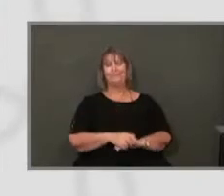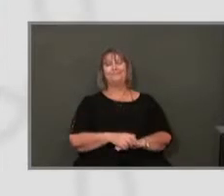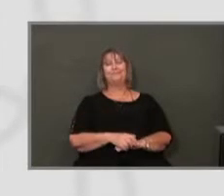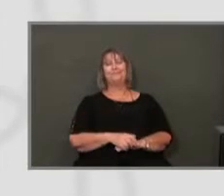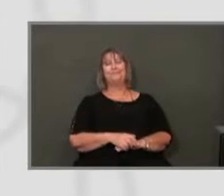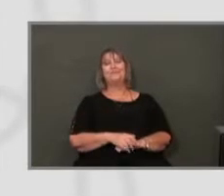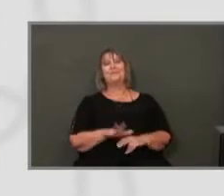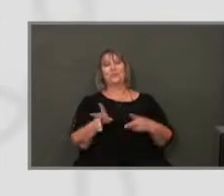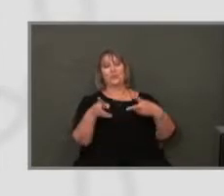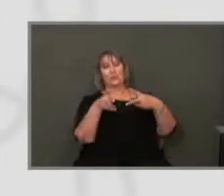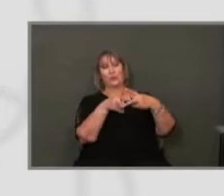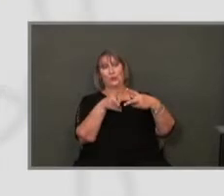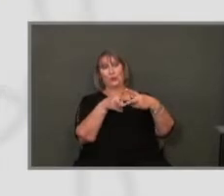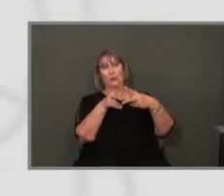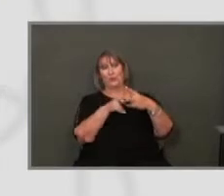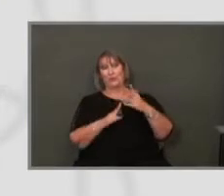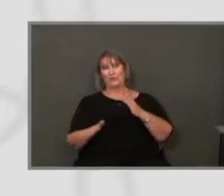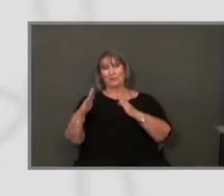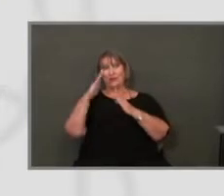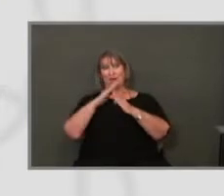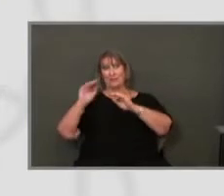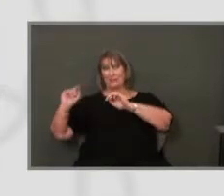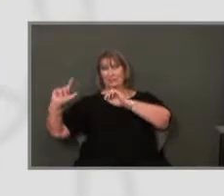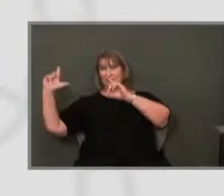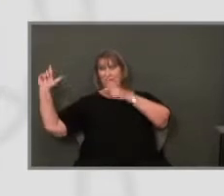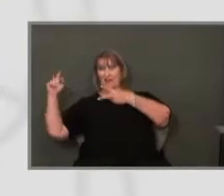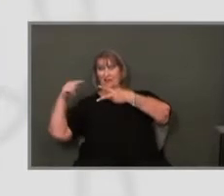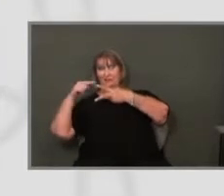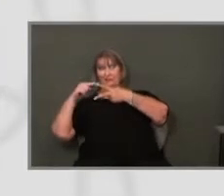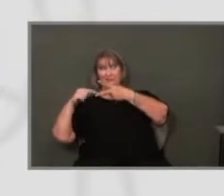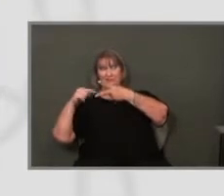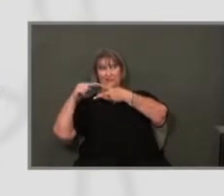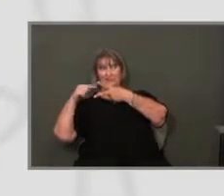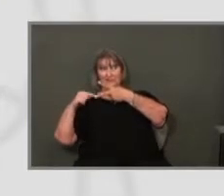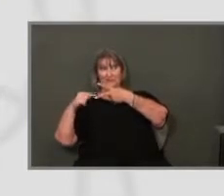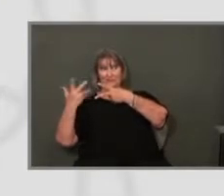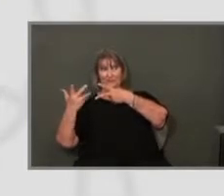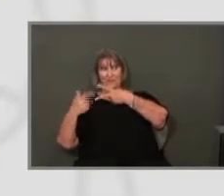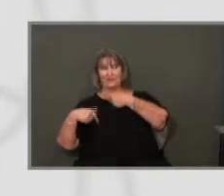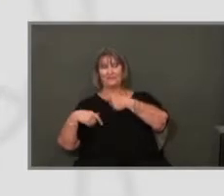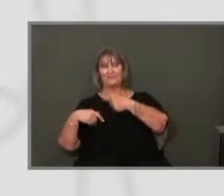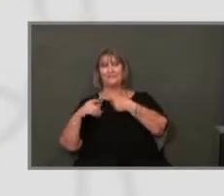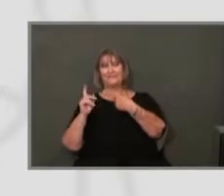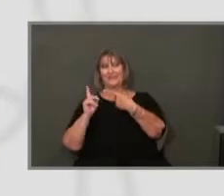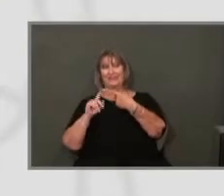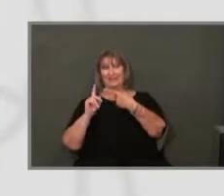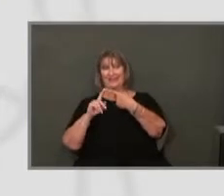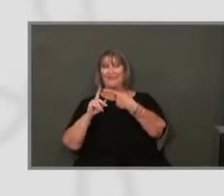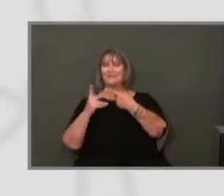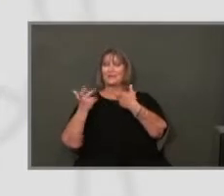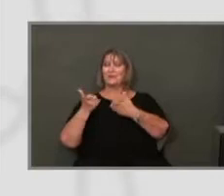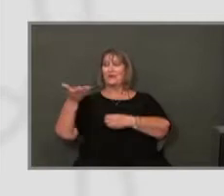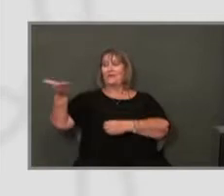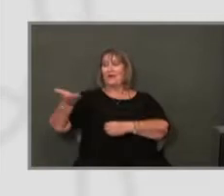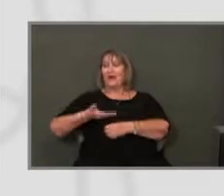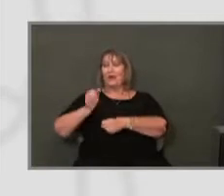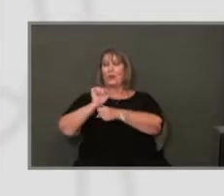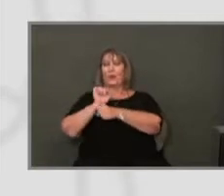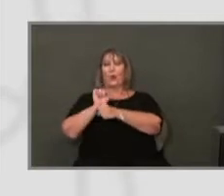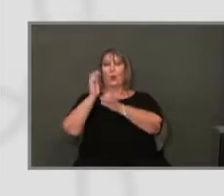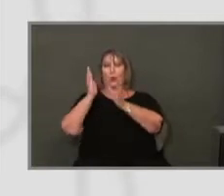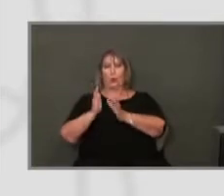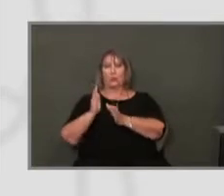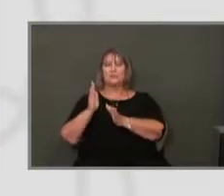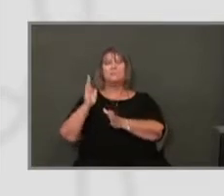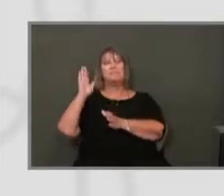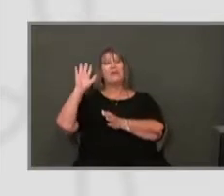the two top items up on that slide are bringing in homeless outreach workers that were funded by federal